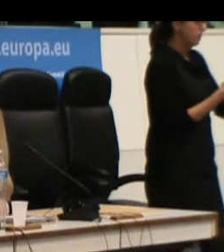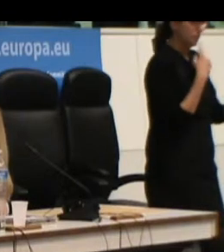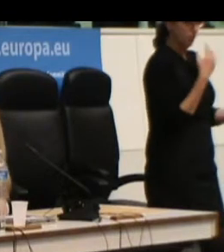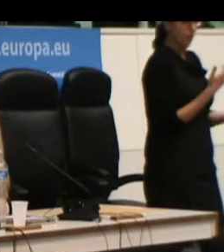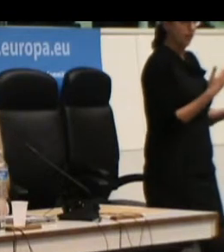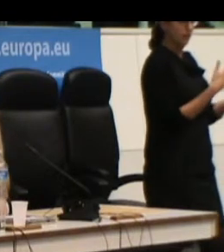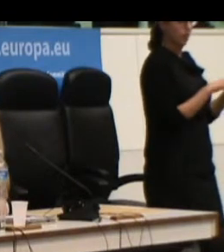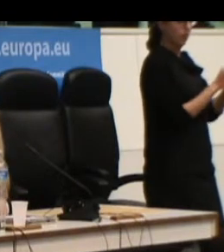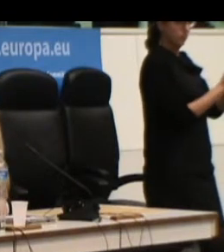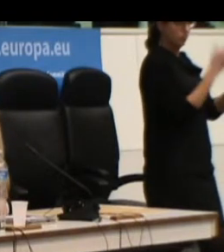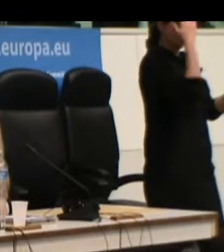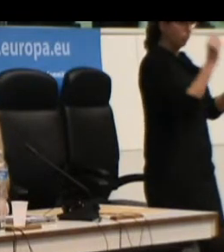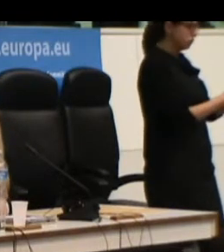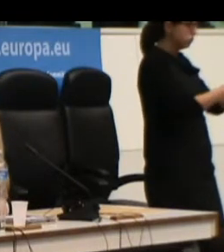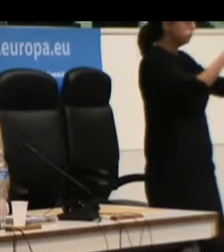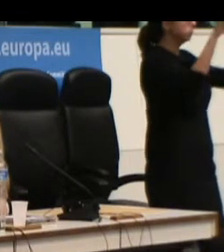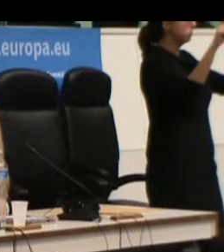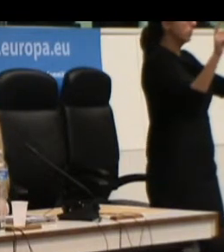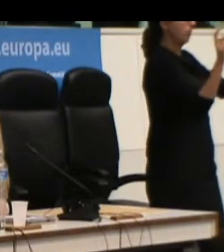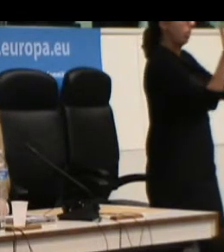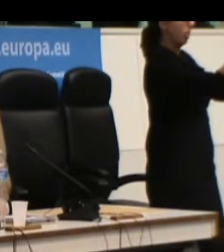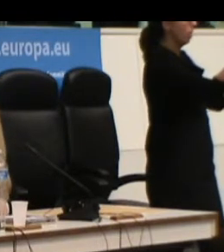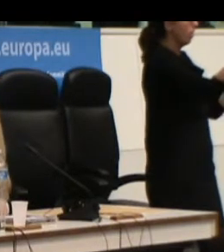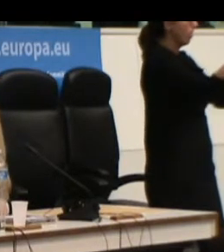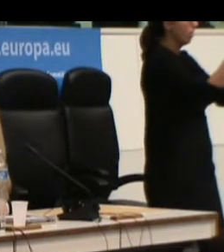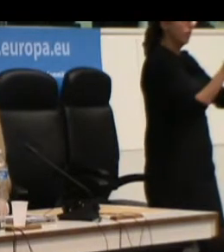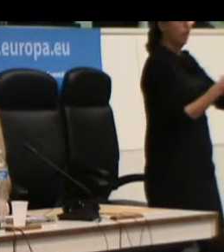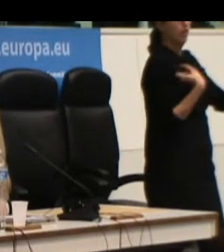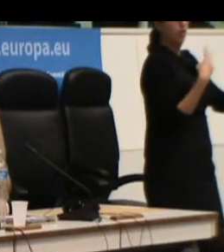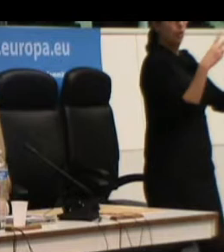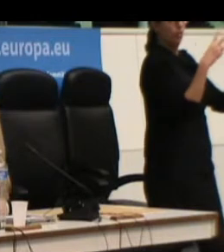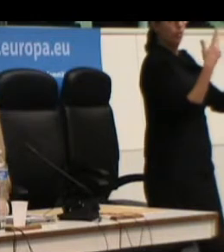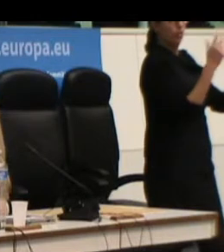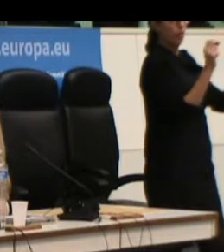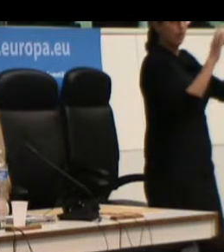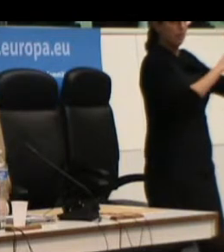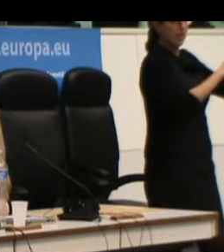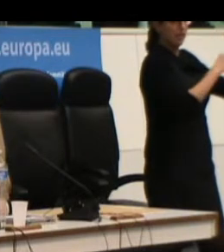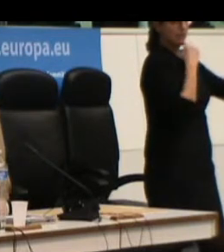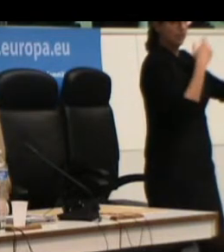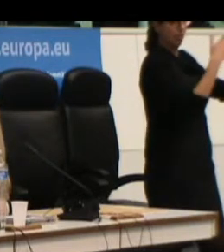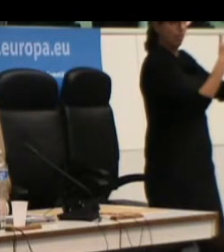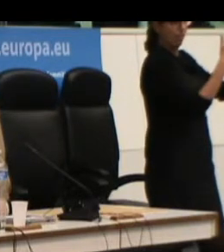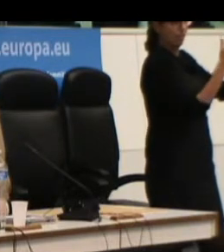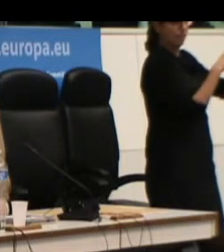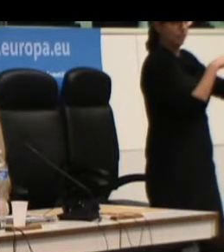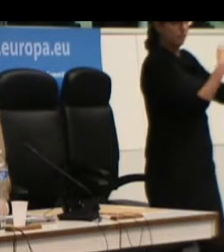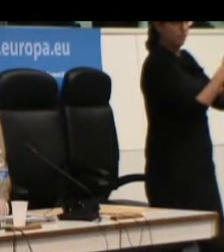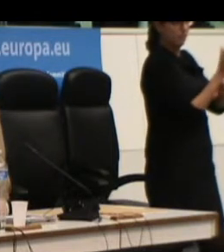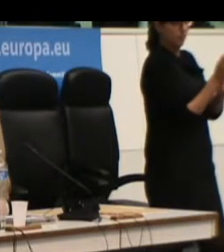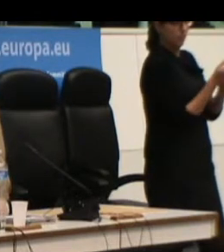you, and that was really the end of your session. So lots of libraries in the UK don't have very